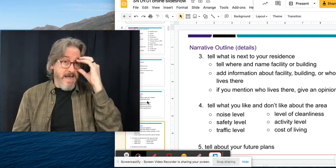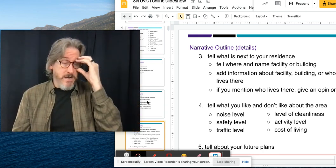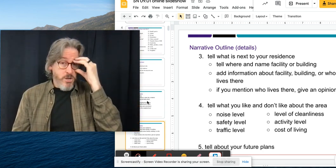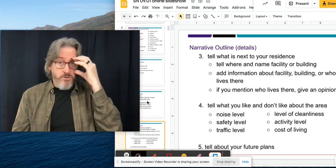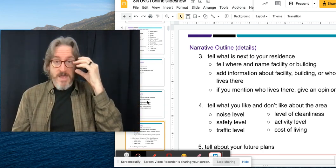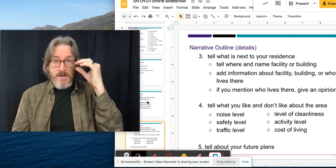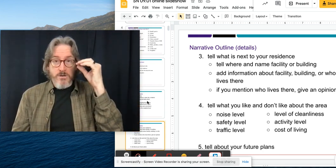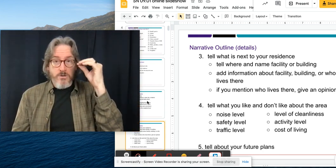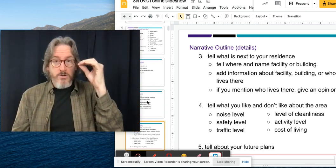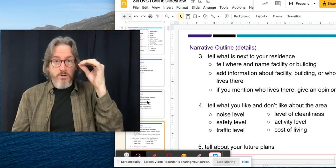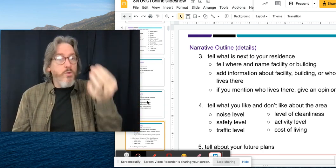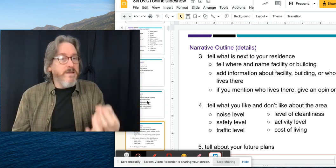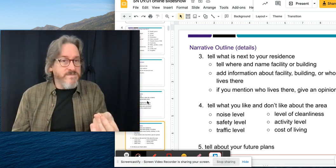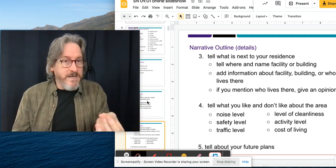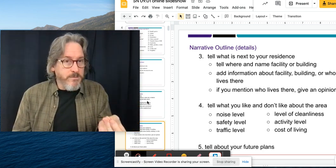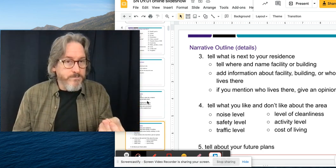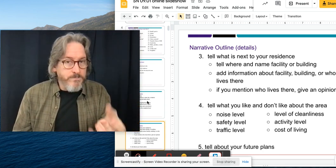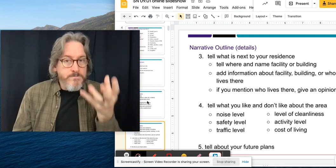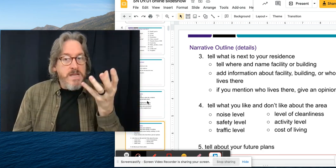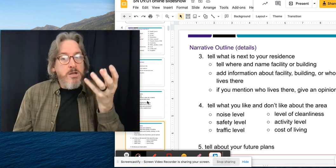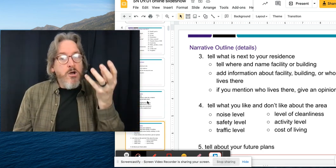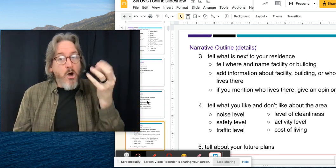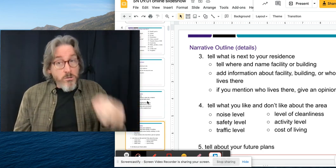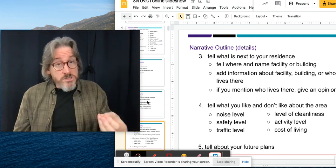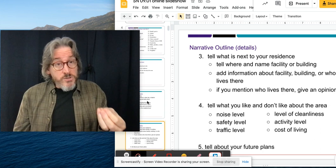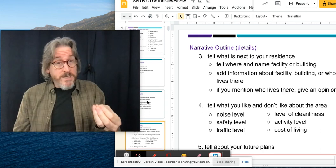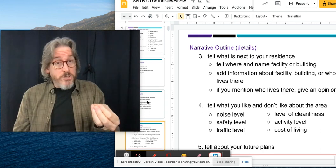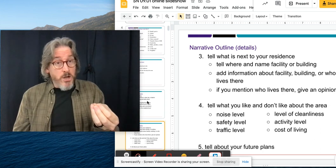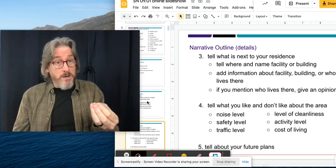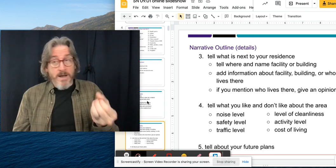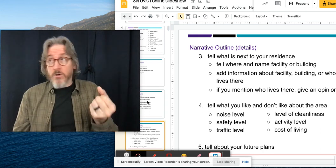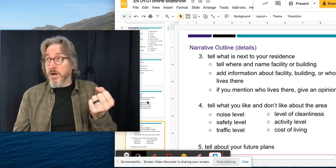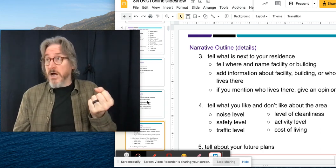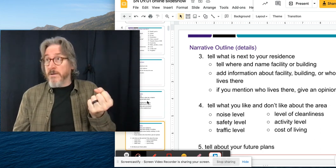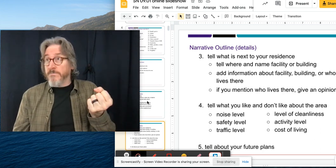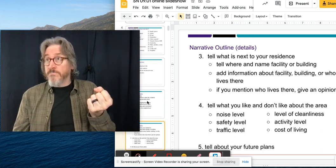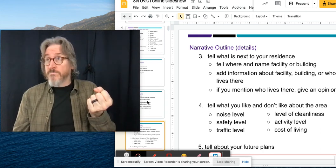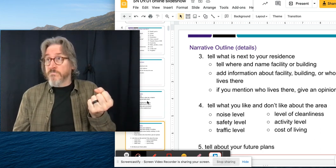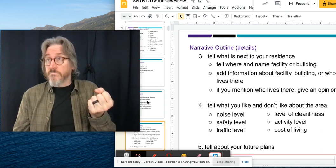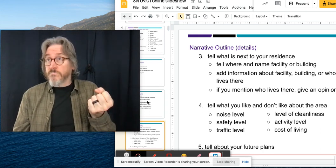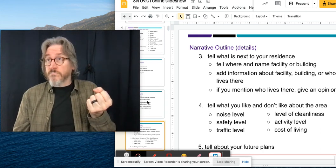like that, then who lives there? Also, we can talk about